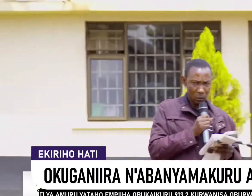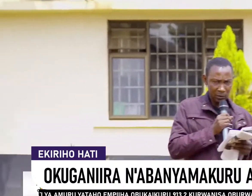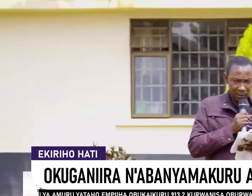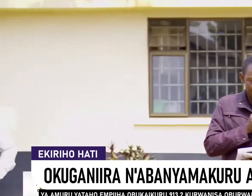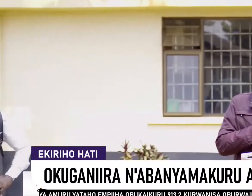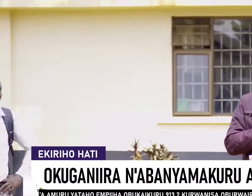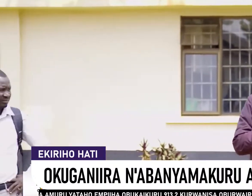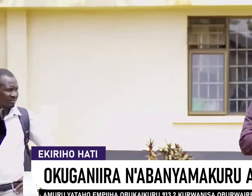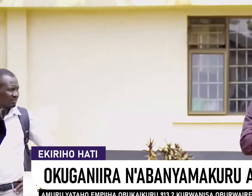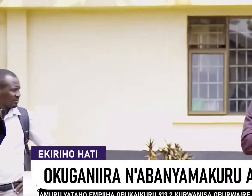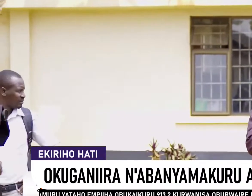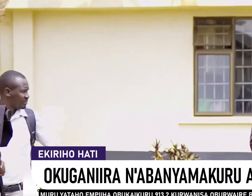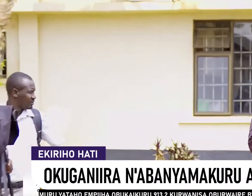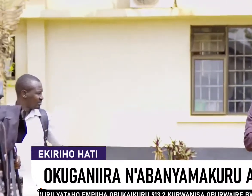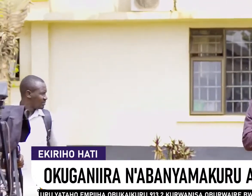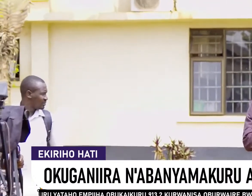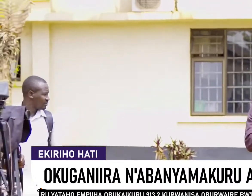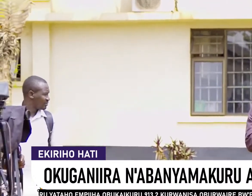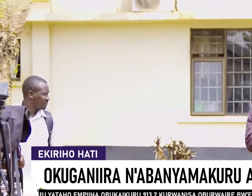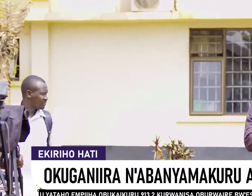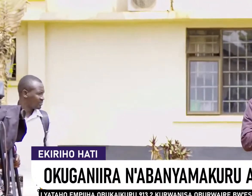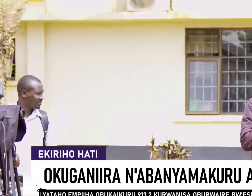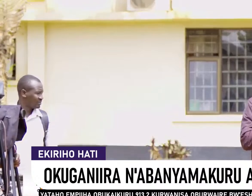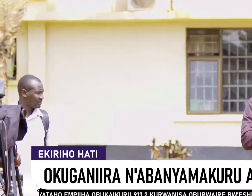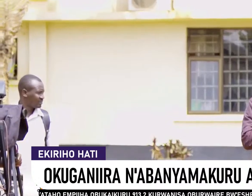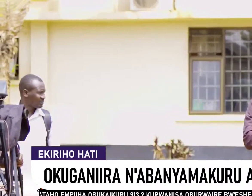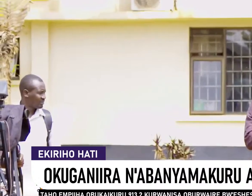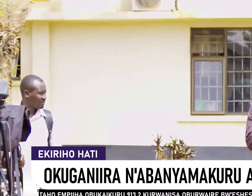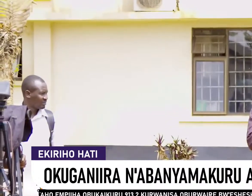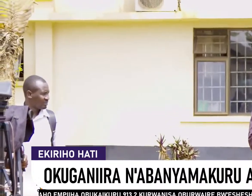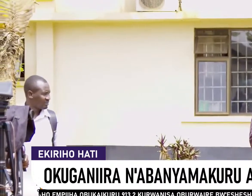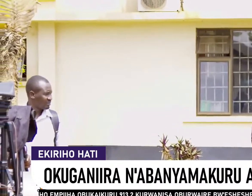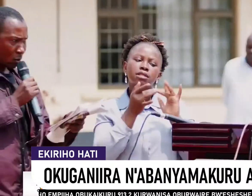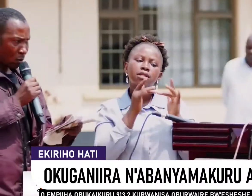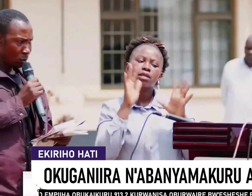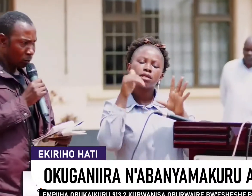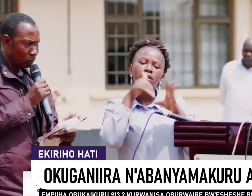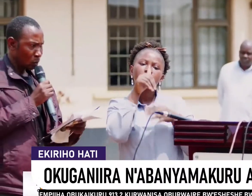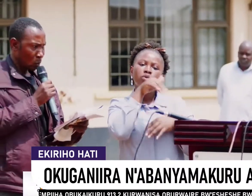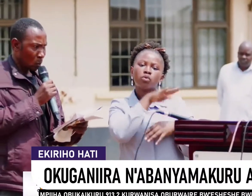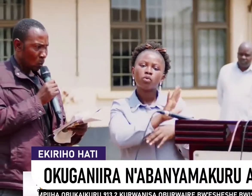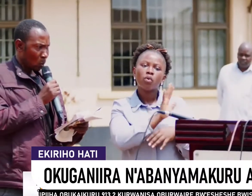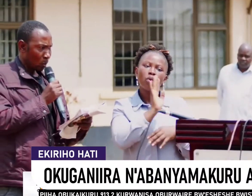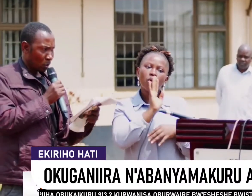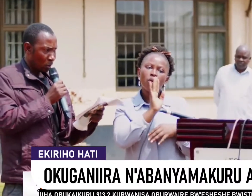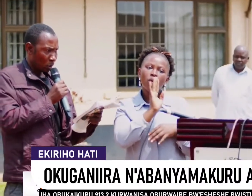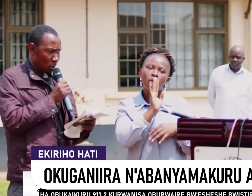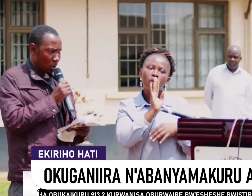who is hosting you. Are you in charge of hosting the internet in your